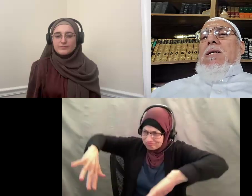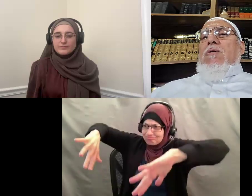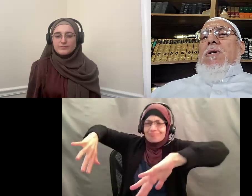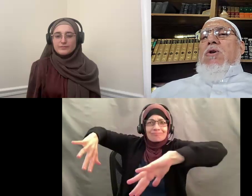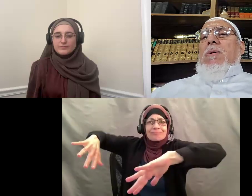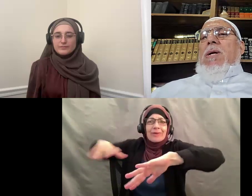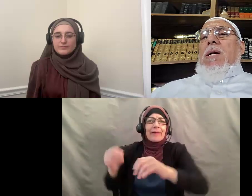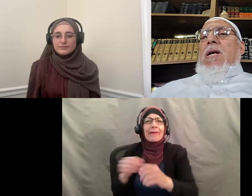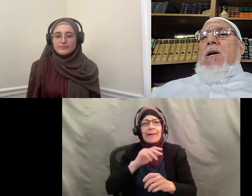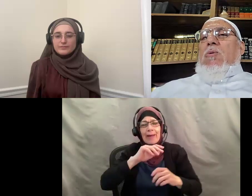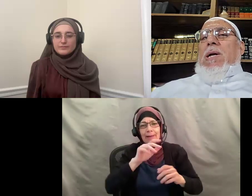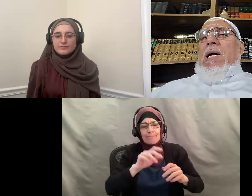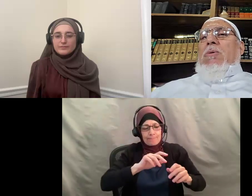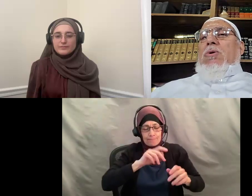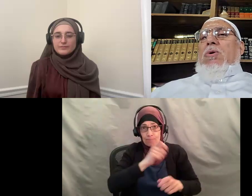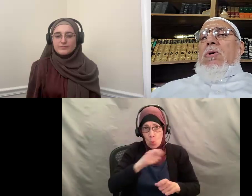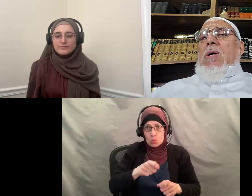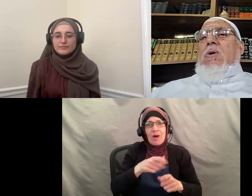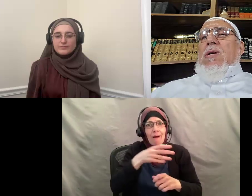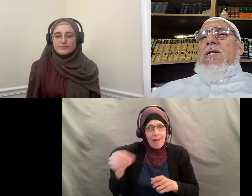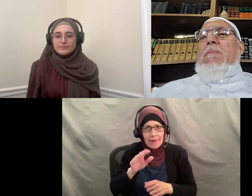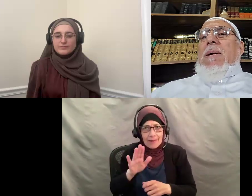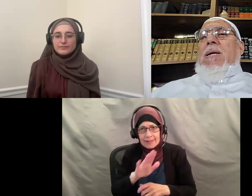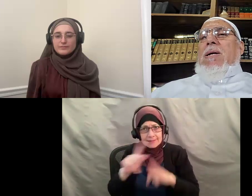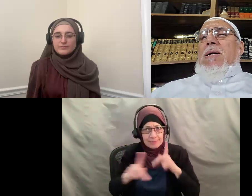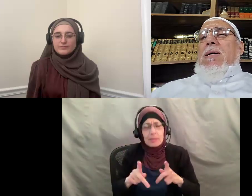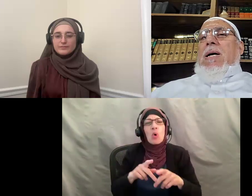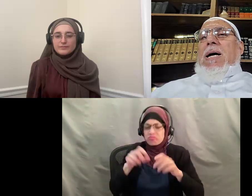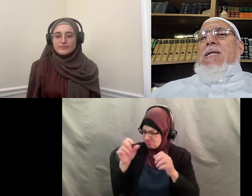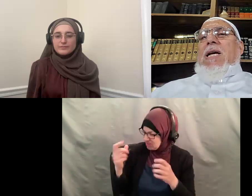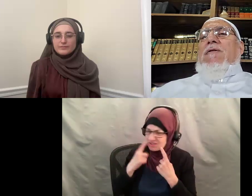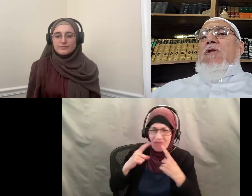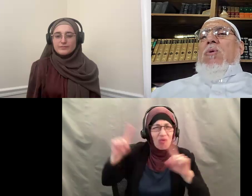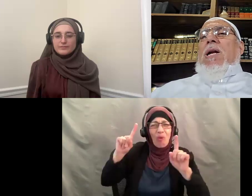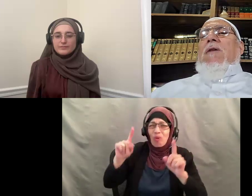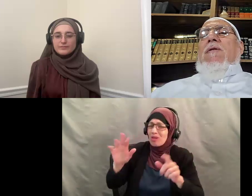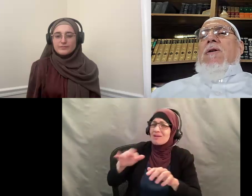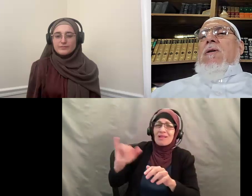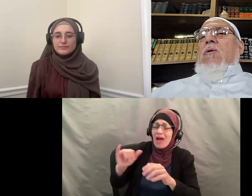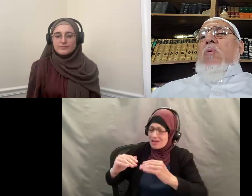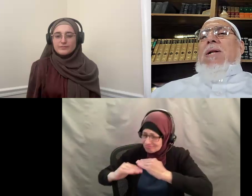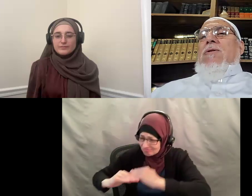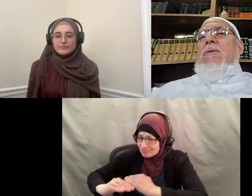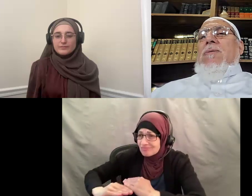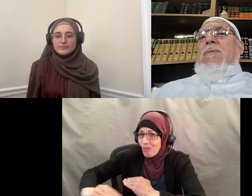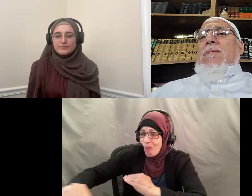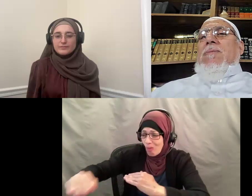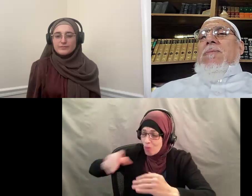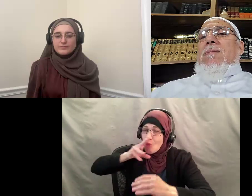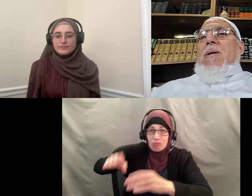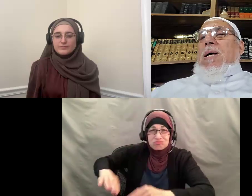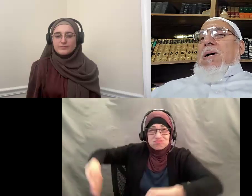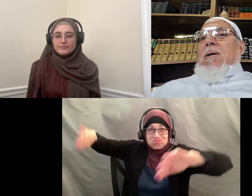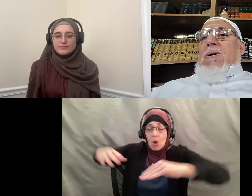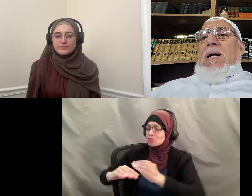and the rest of his community were able to cross on the seabed as if it were never wet.